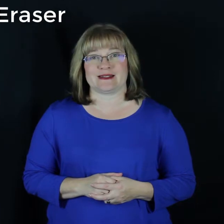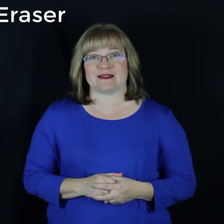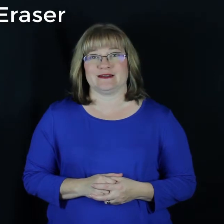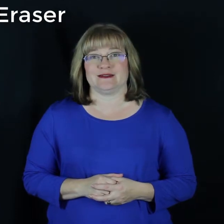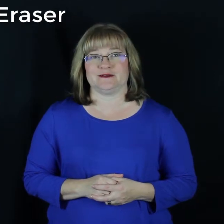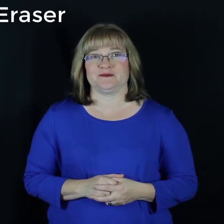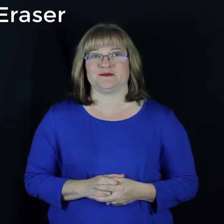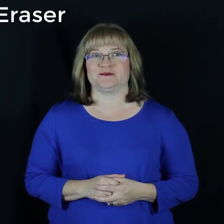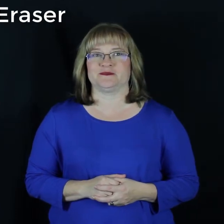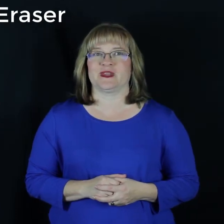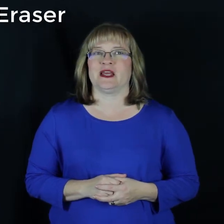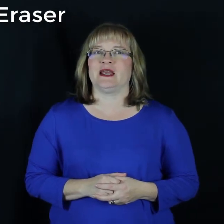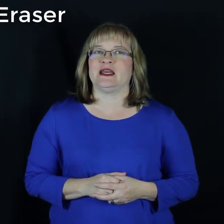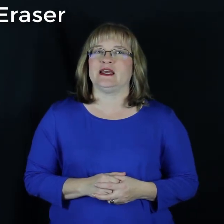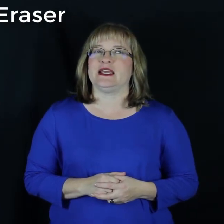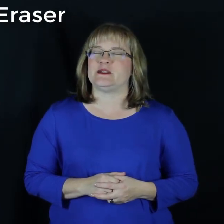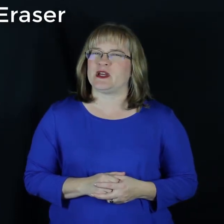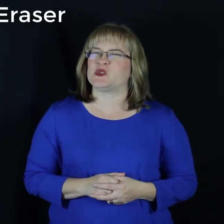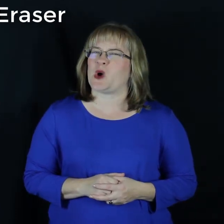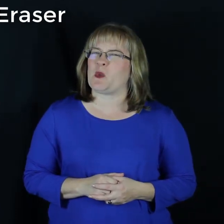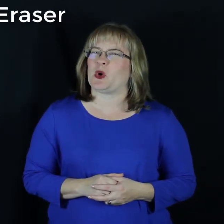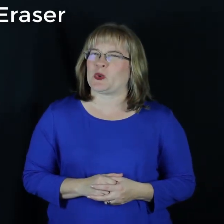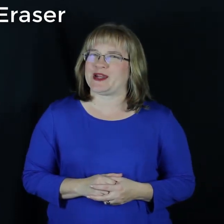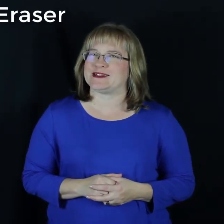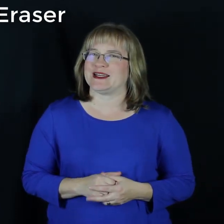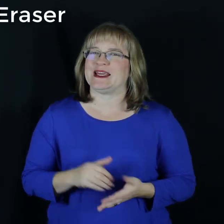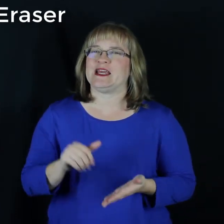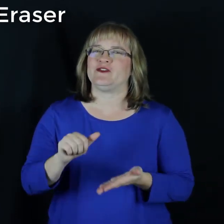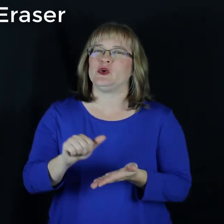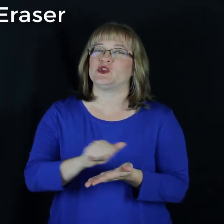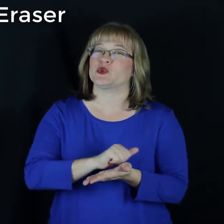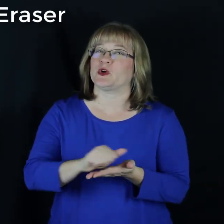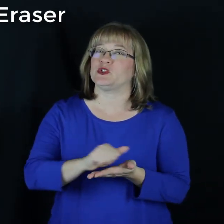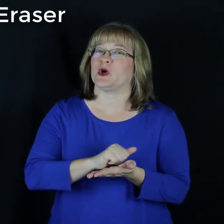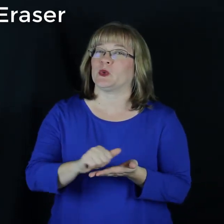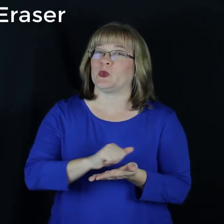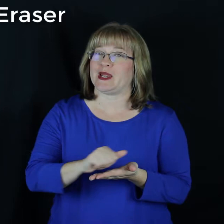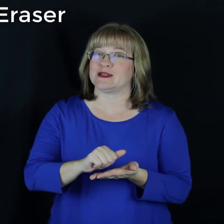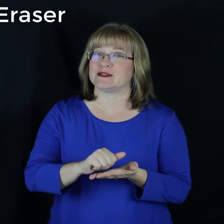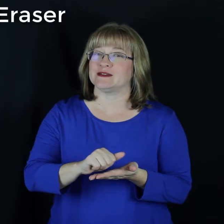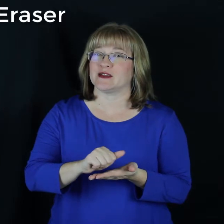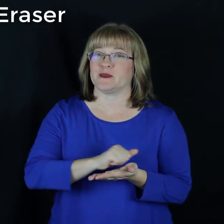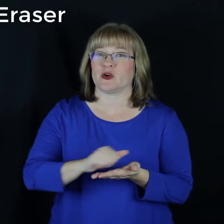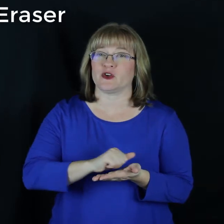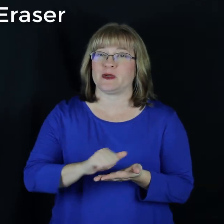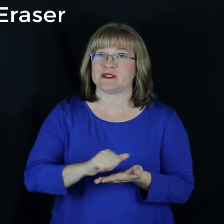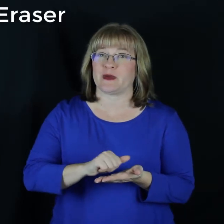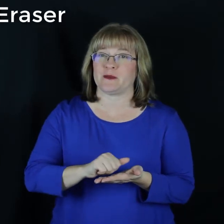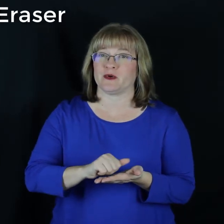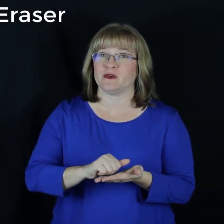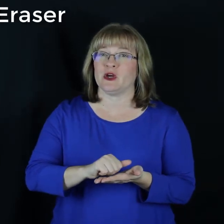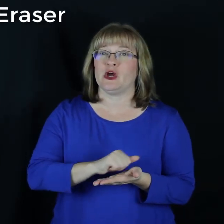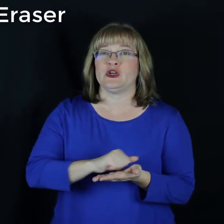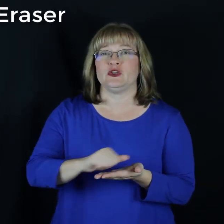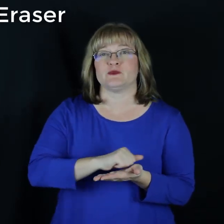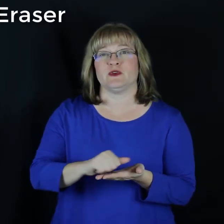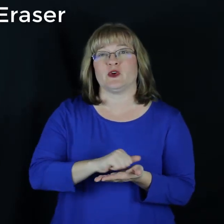Erase. It depends what we're erasing. If you just want to erase something on your piece of paper, you can just move your